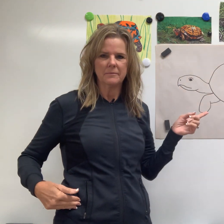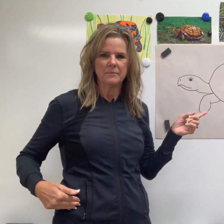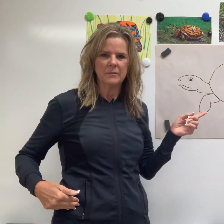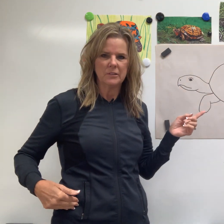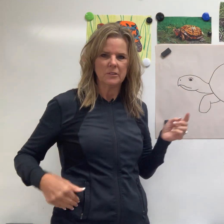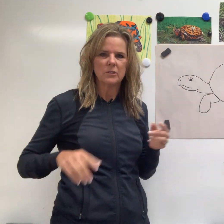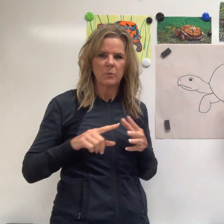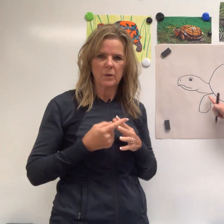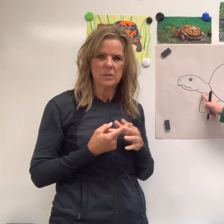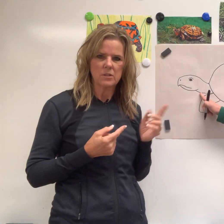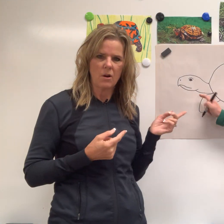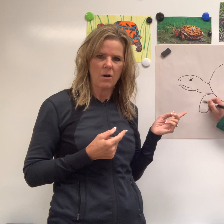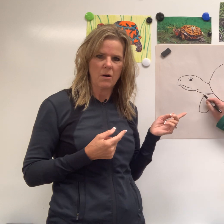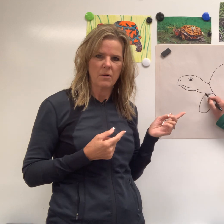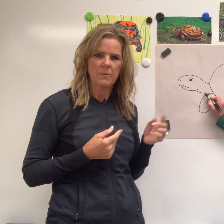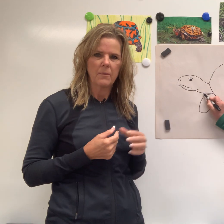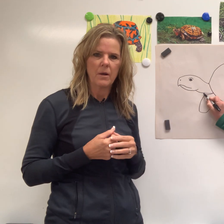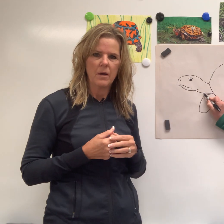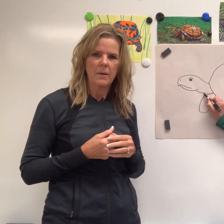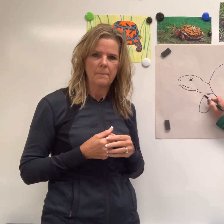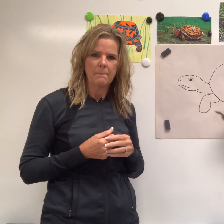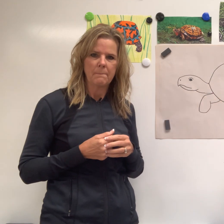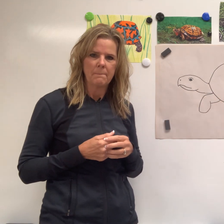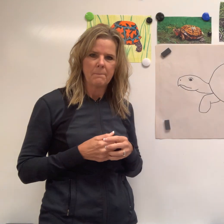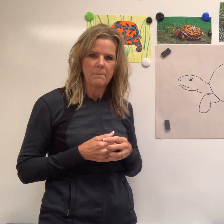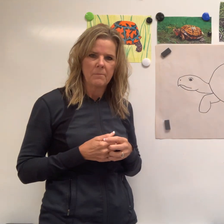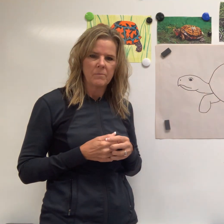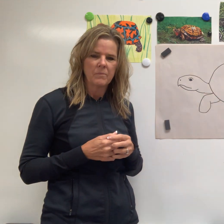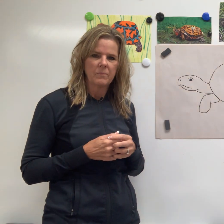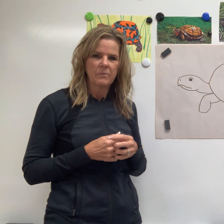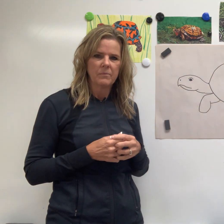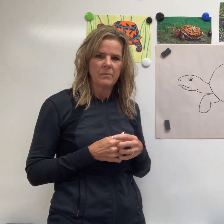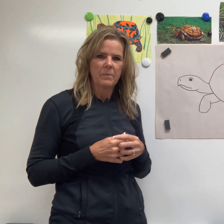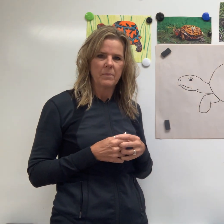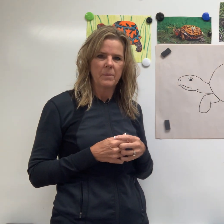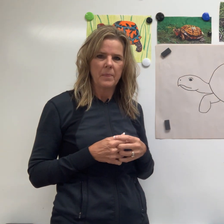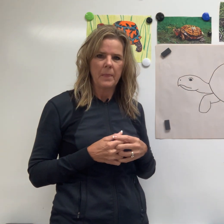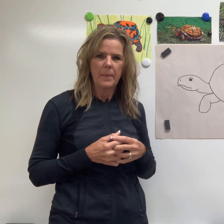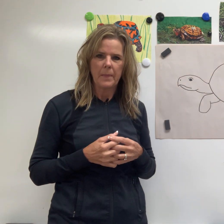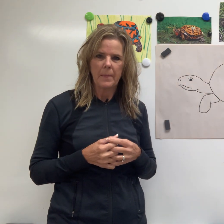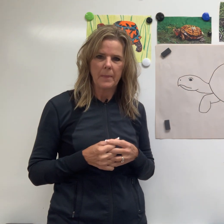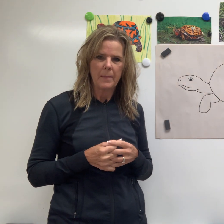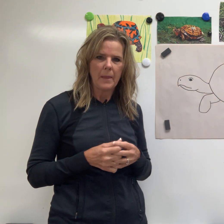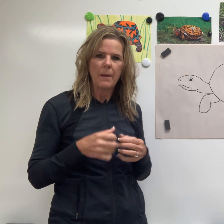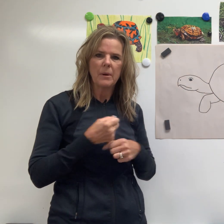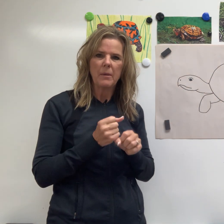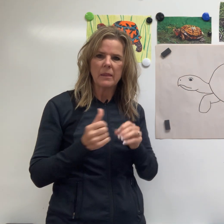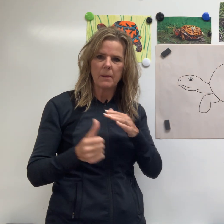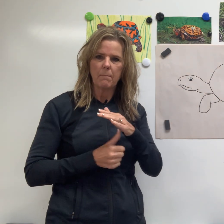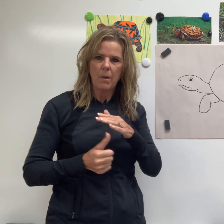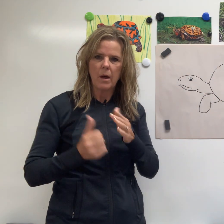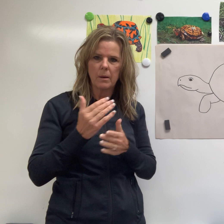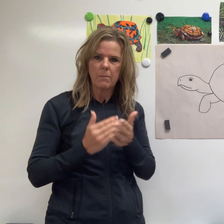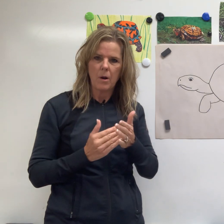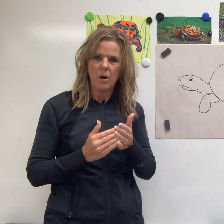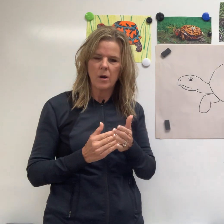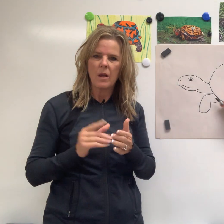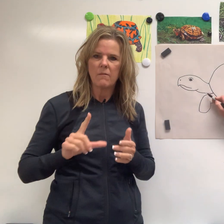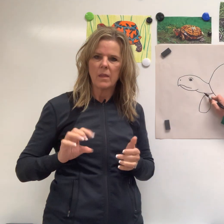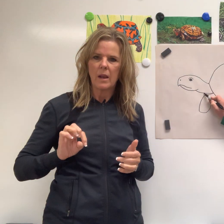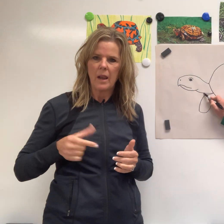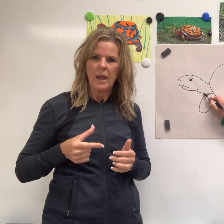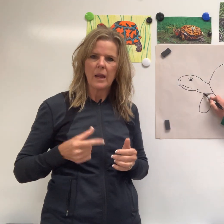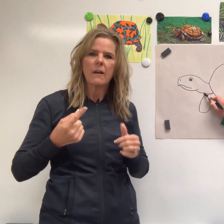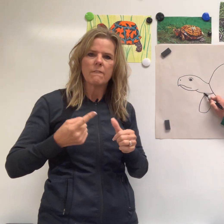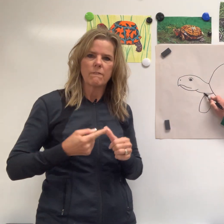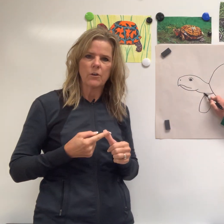we're gonna start. I'm gonna move over just a little bit. This time I'm gonna make the bottom part of the leg first. So I'm